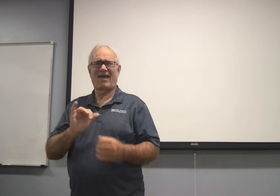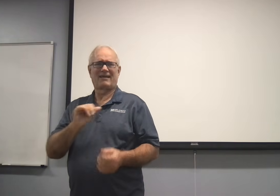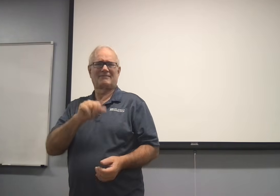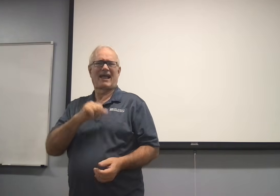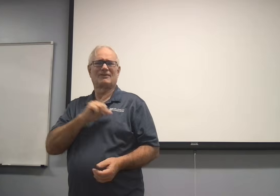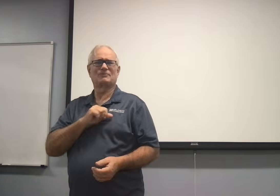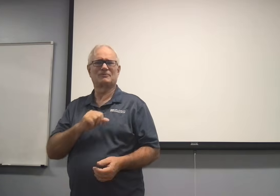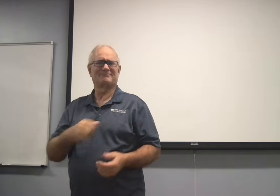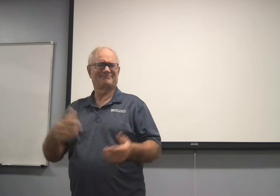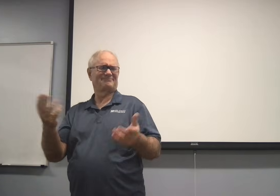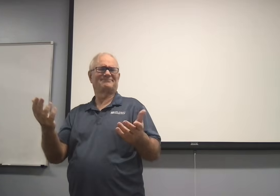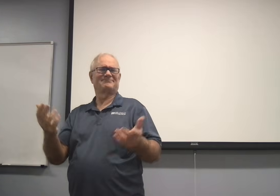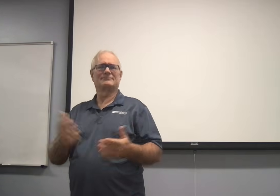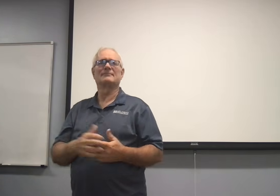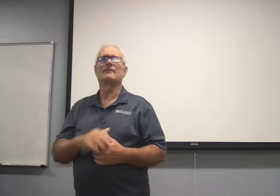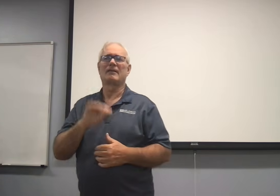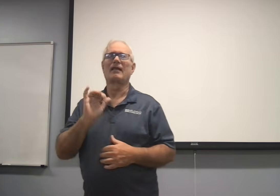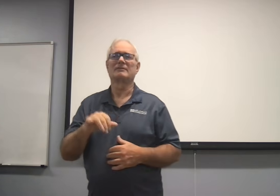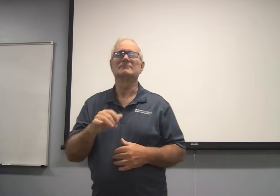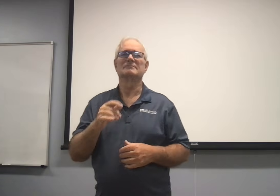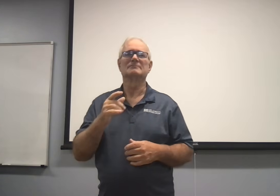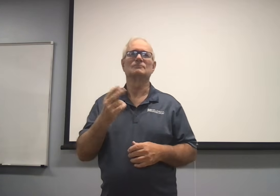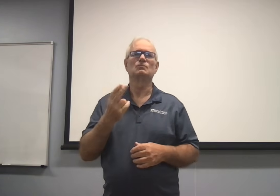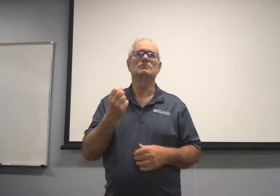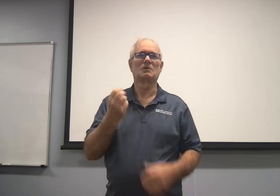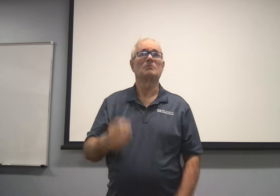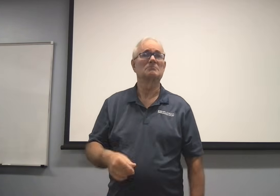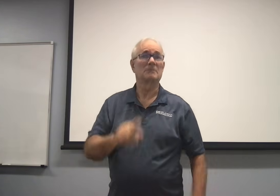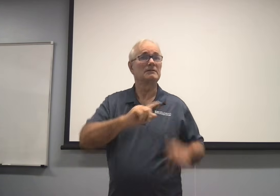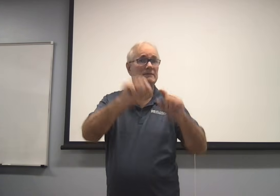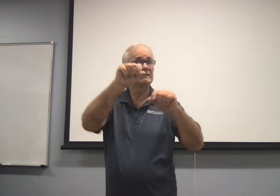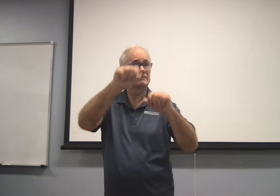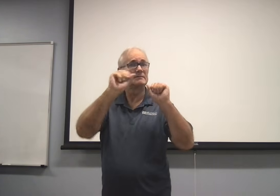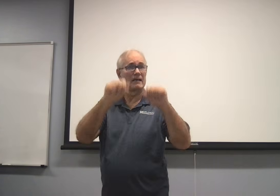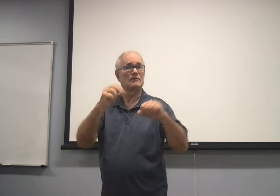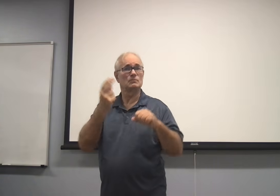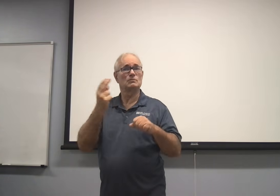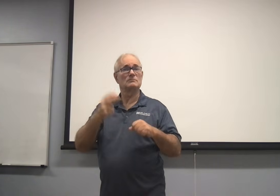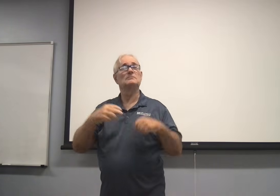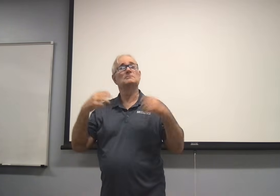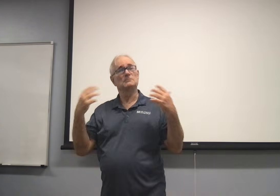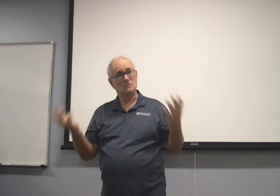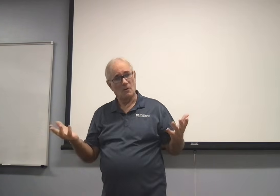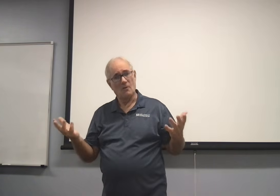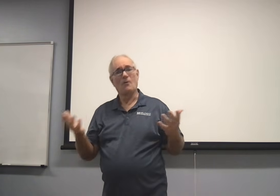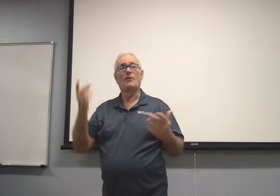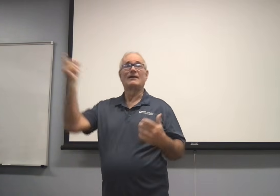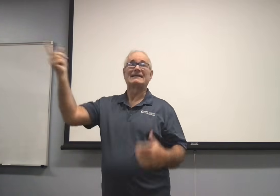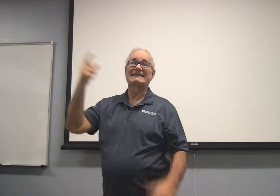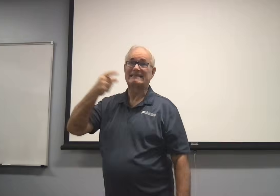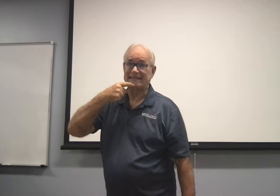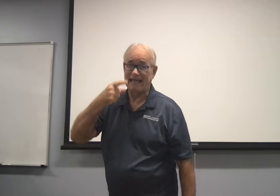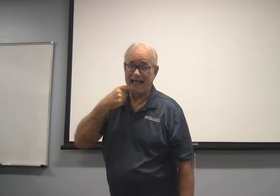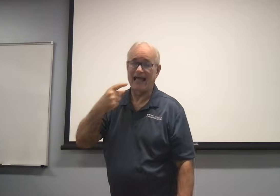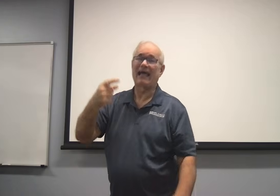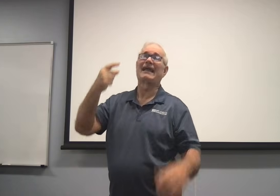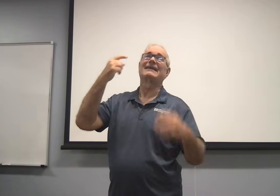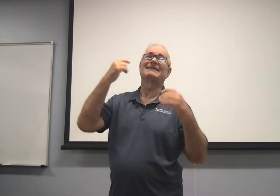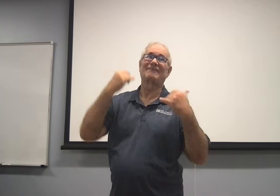because that one has a little bit more attitude, a little flair. But you can use so as a transitional word, just not in that way,